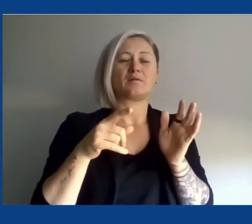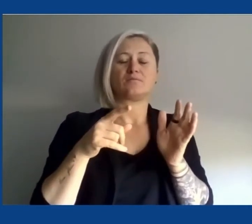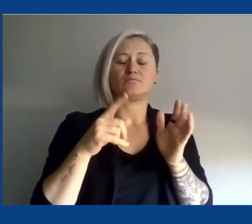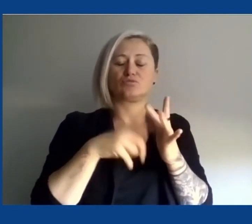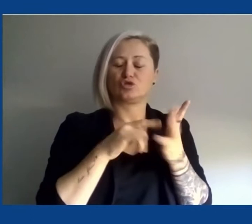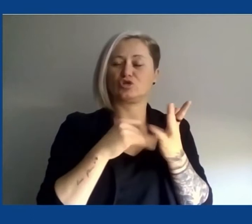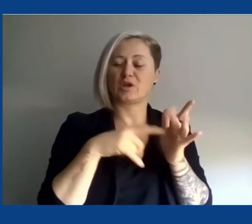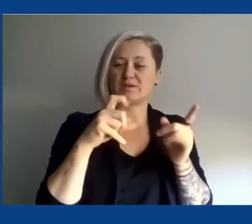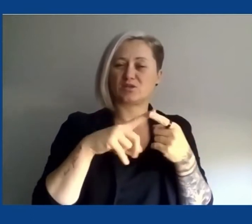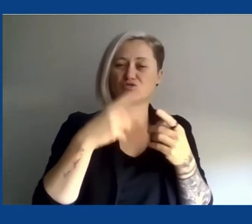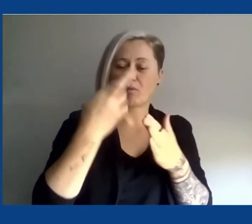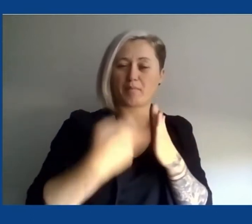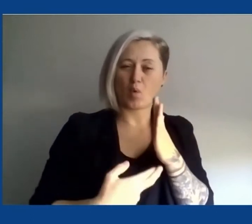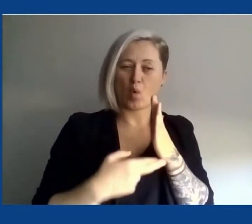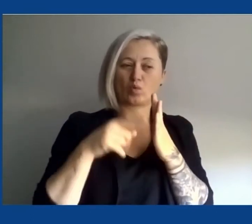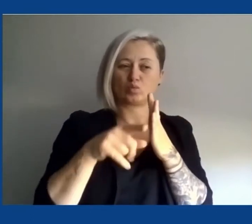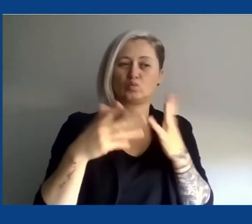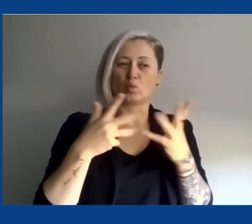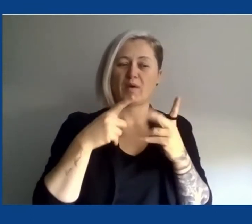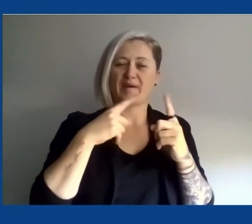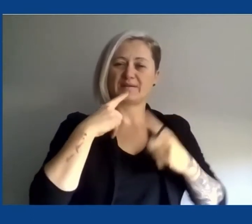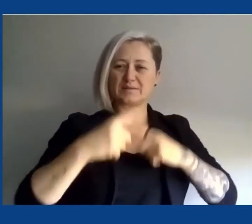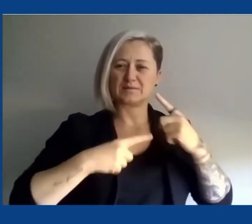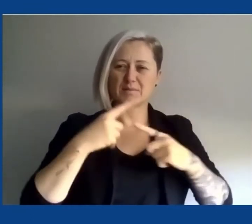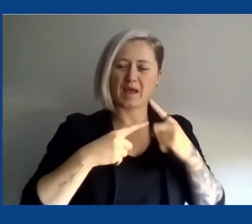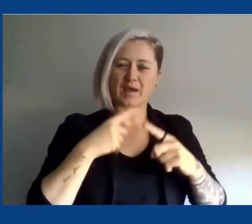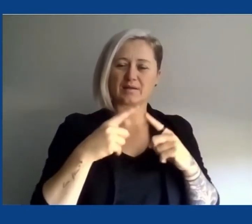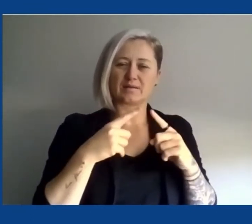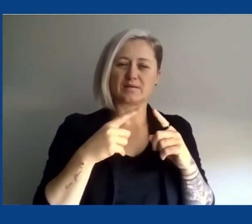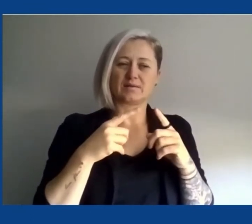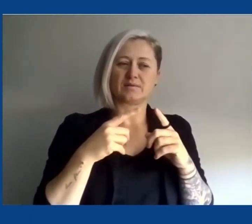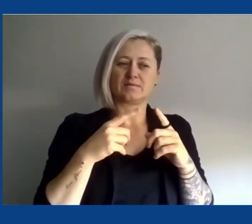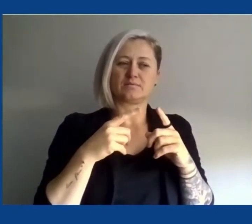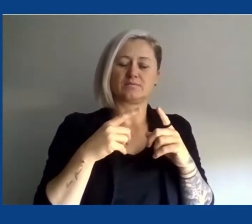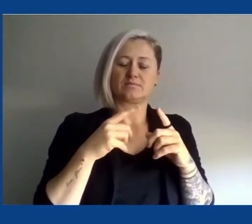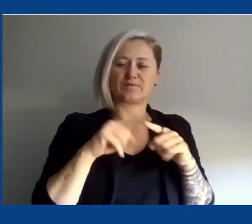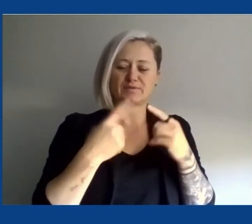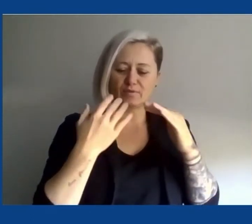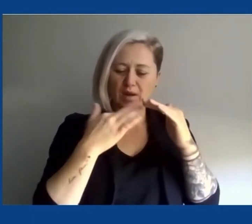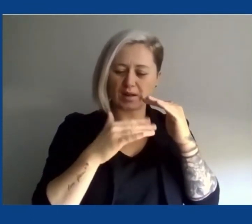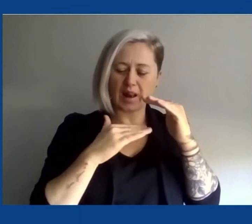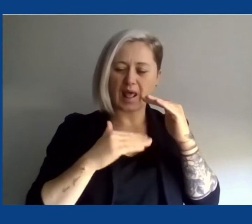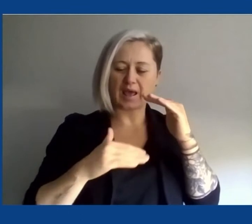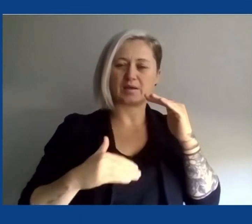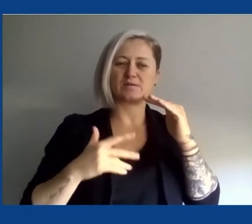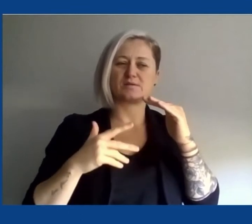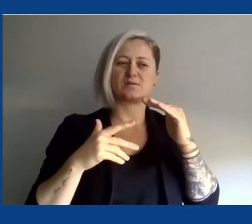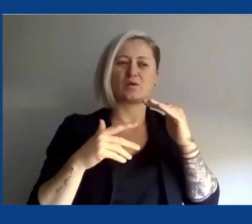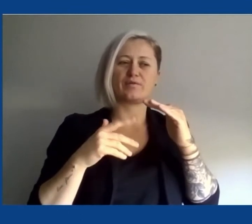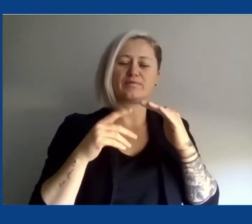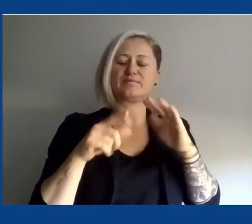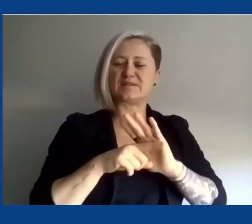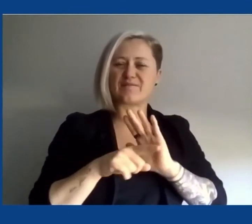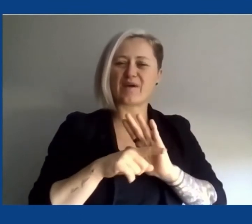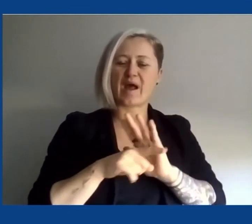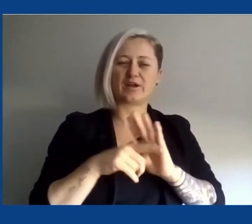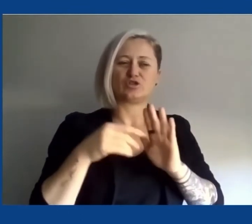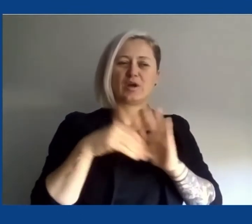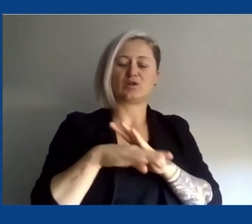there explained and examined the multiple and layered nature of entrenched disadvantage we face in social, cultural